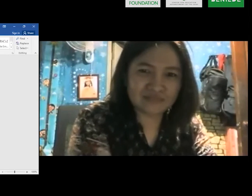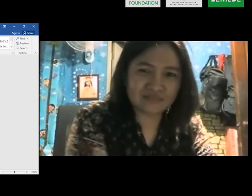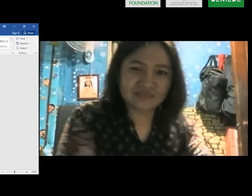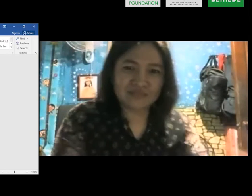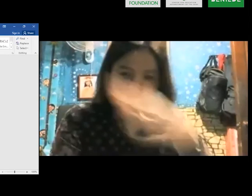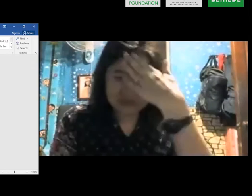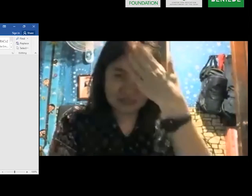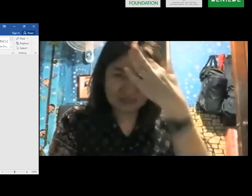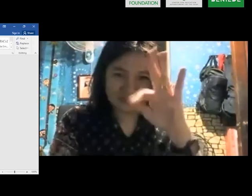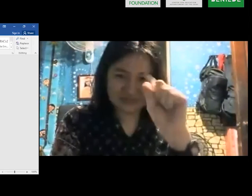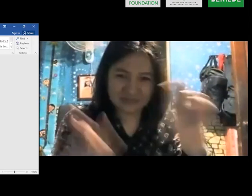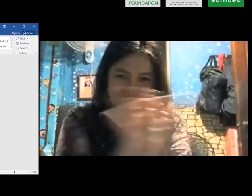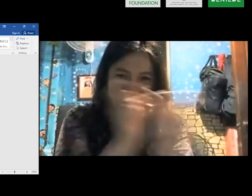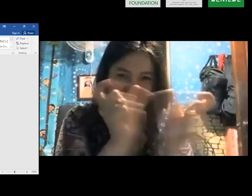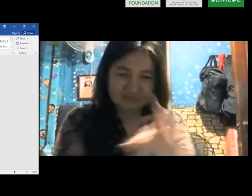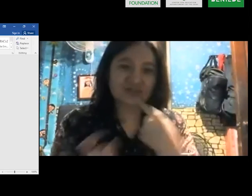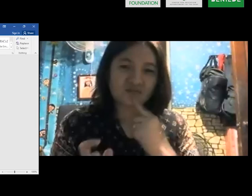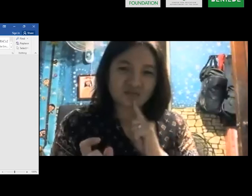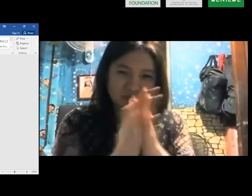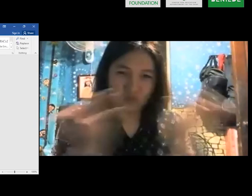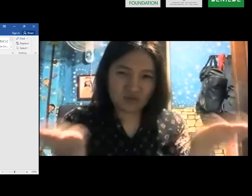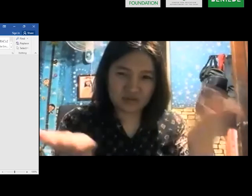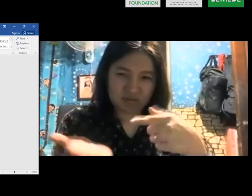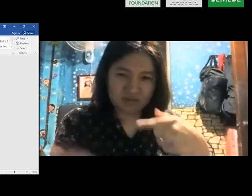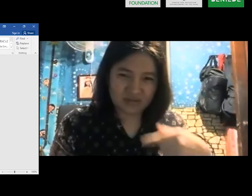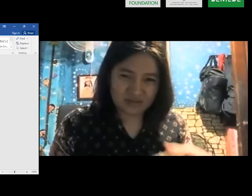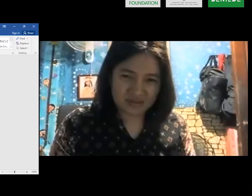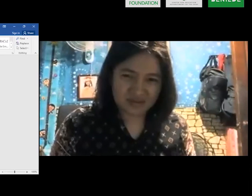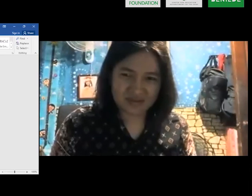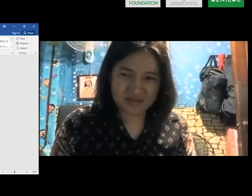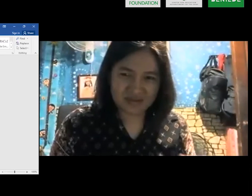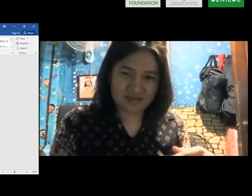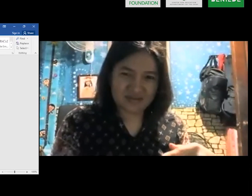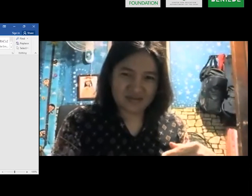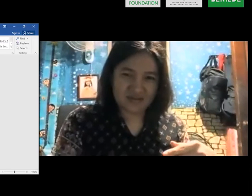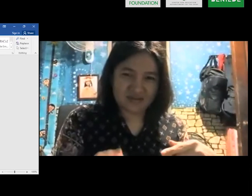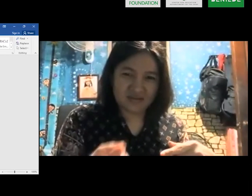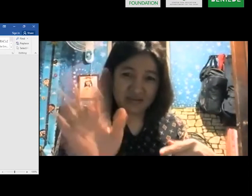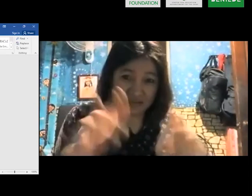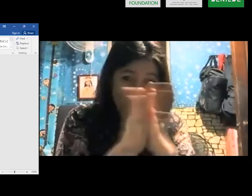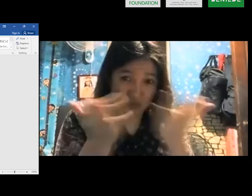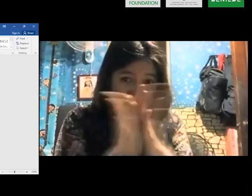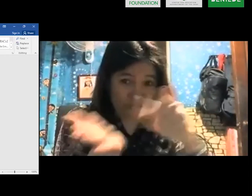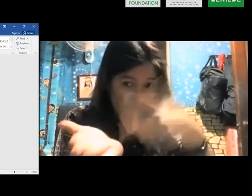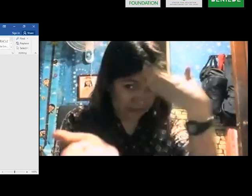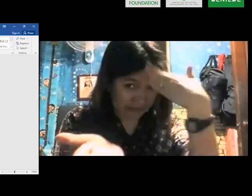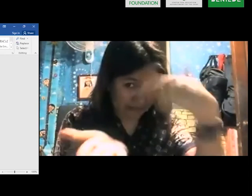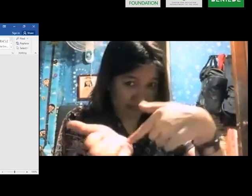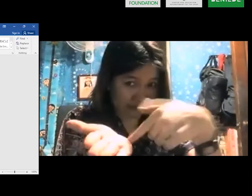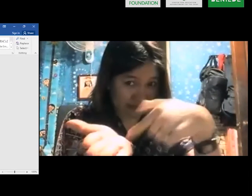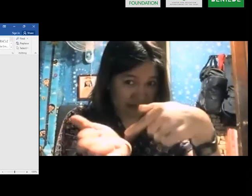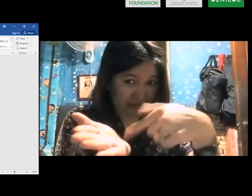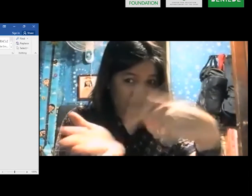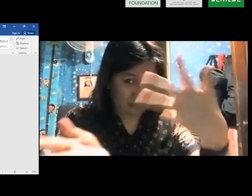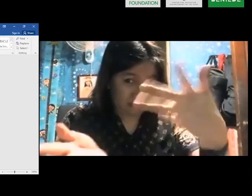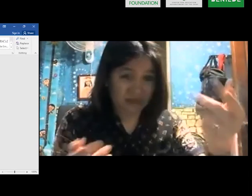Uh, why are you always pointing at me? Well, I'm just saying we should talk about this more so we get a